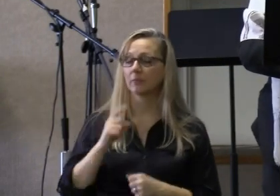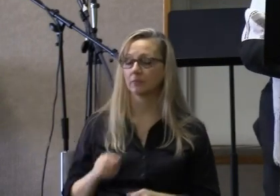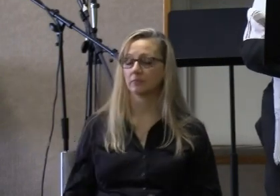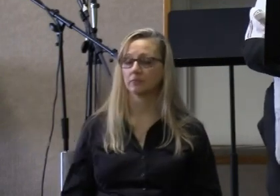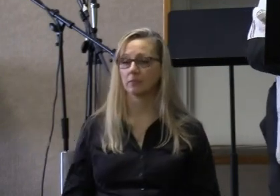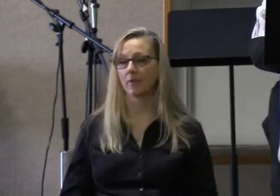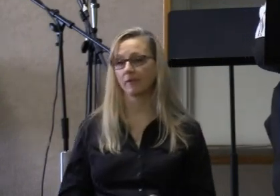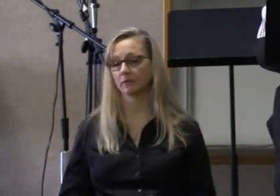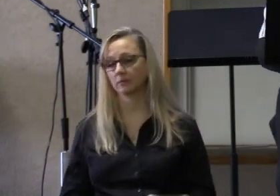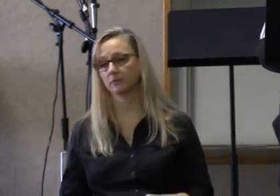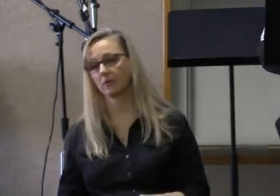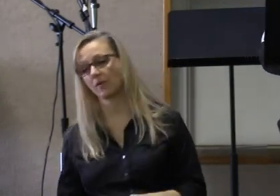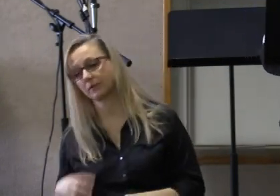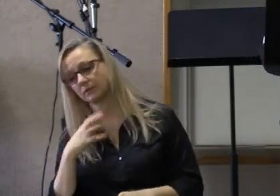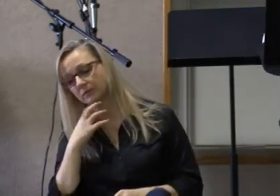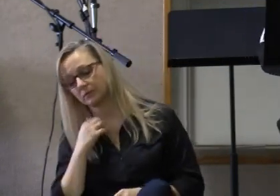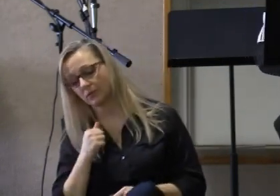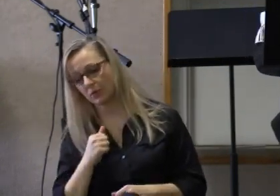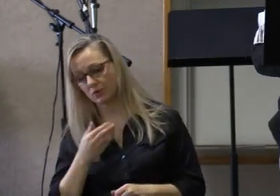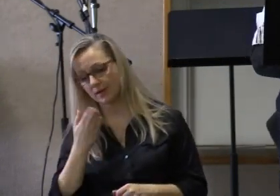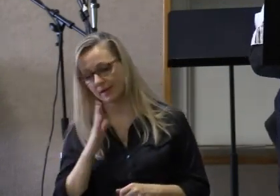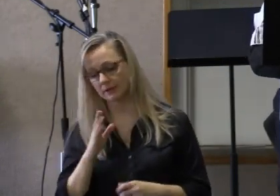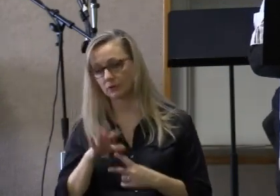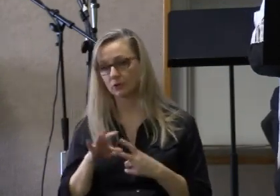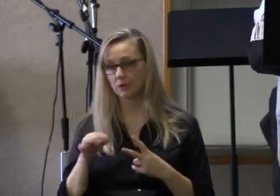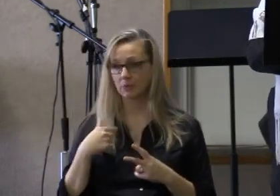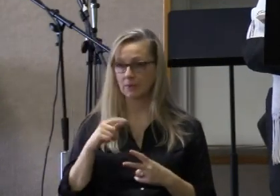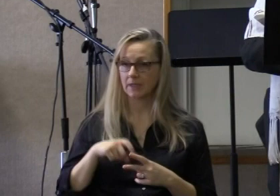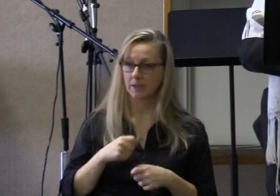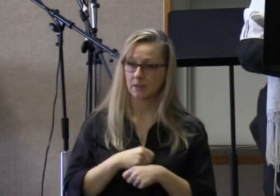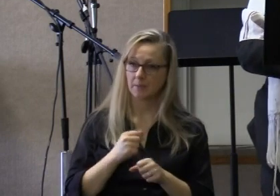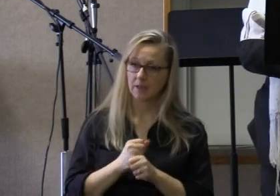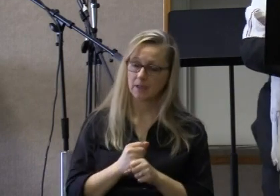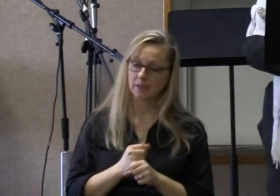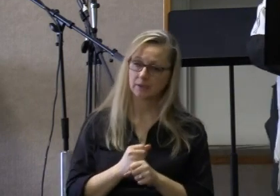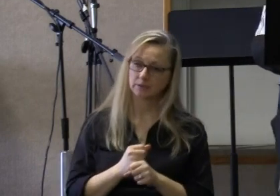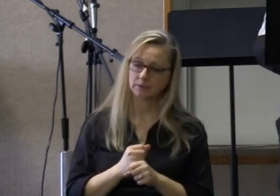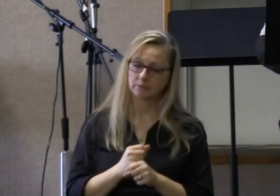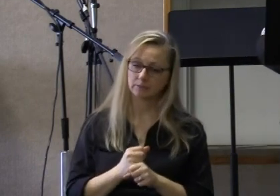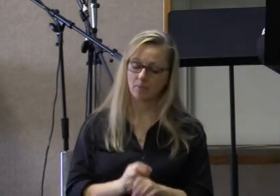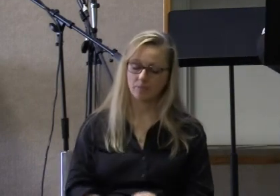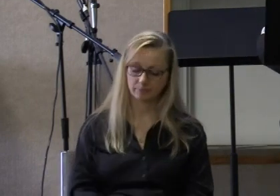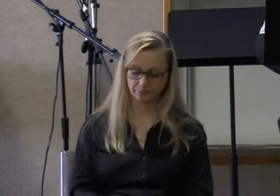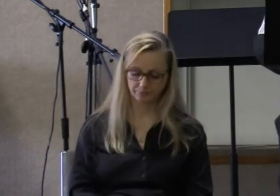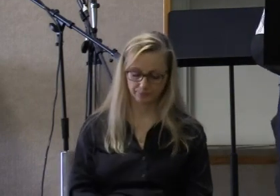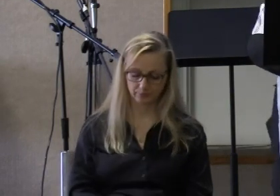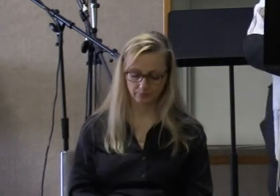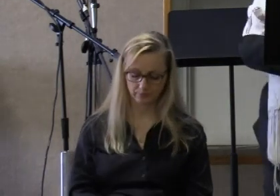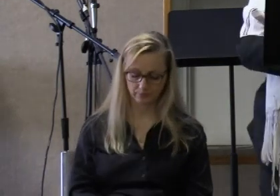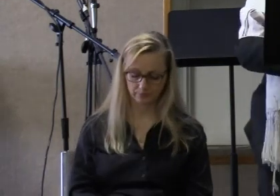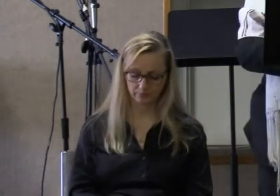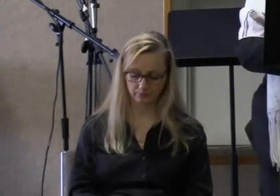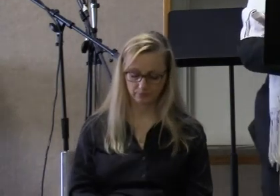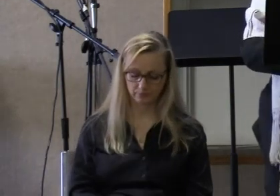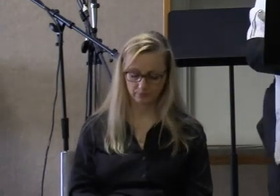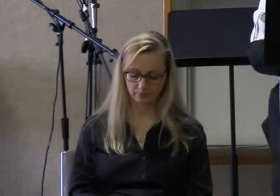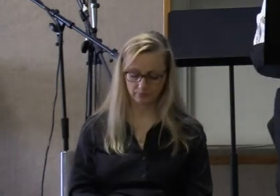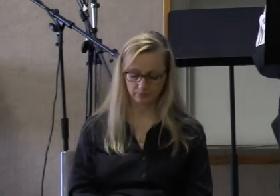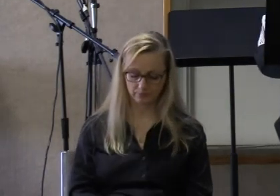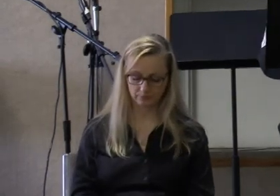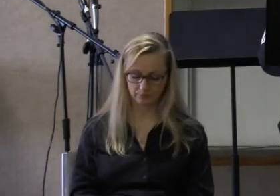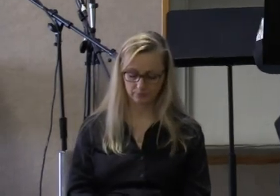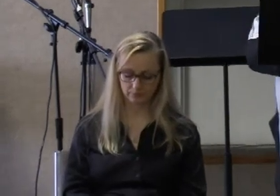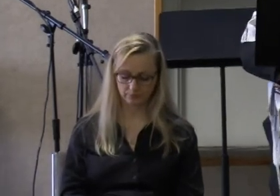that we have to make if we're ever going to be on the winning side of the mind fight. Yeshua gives some